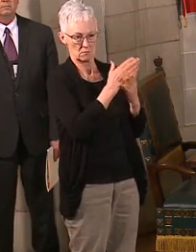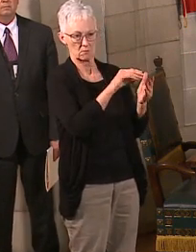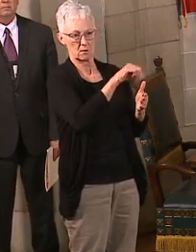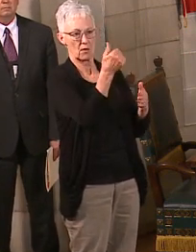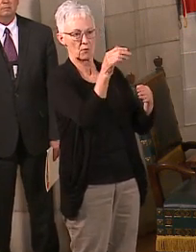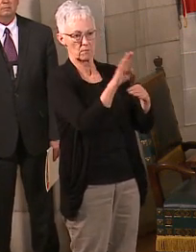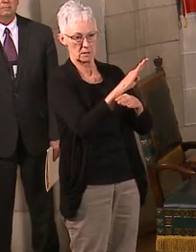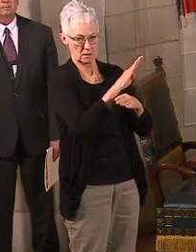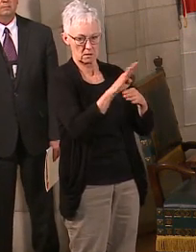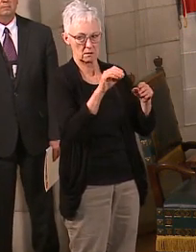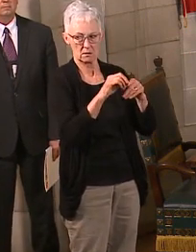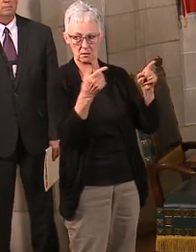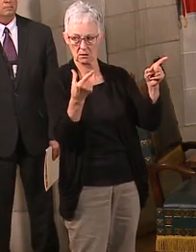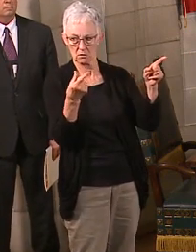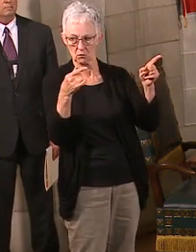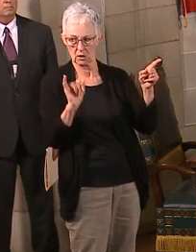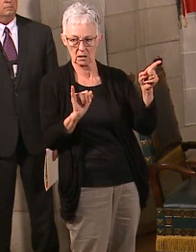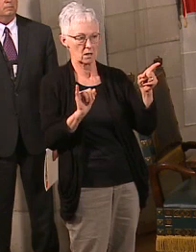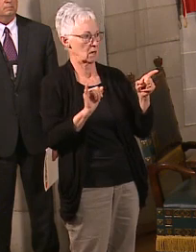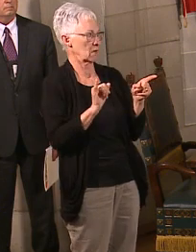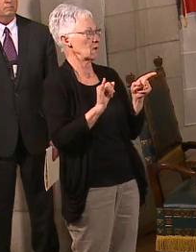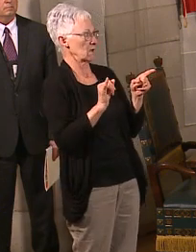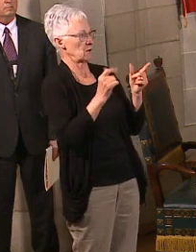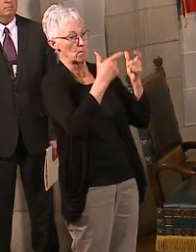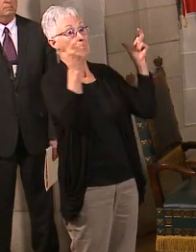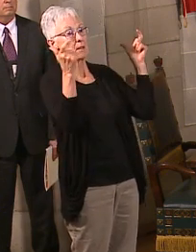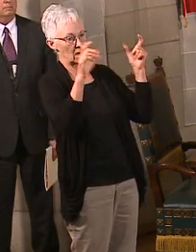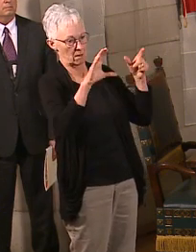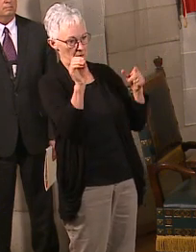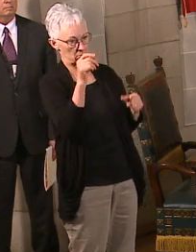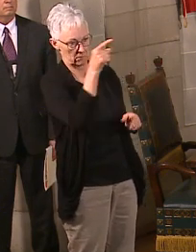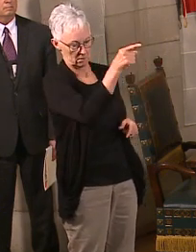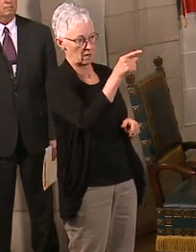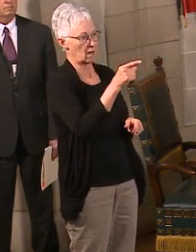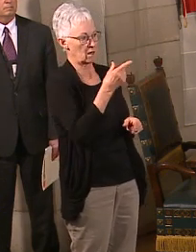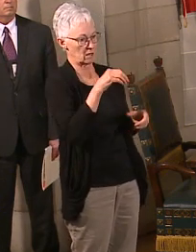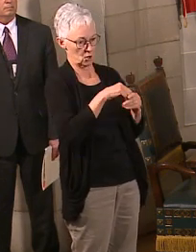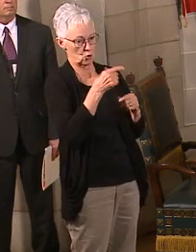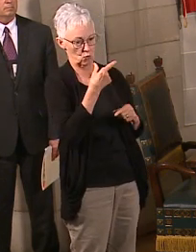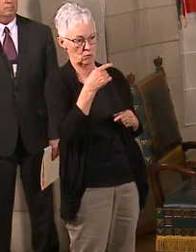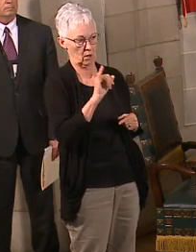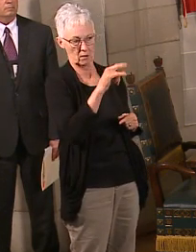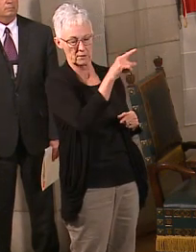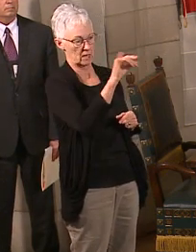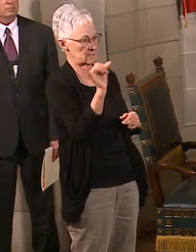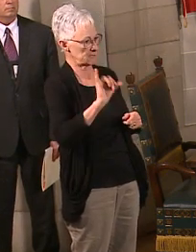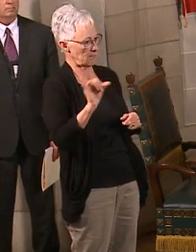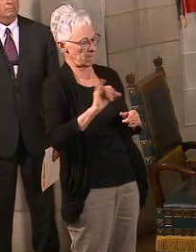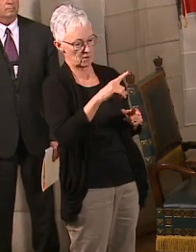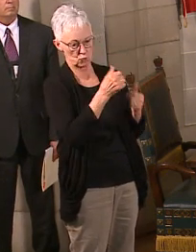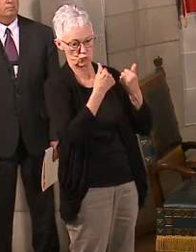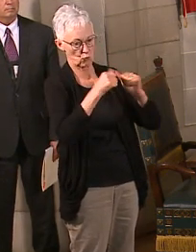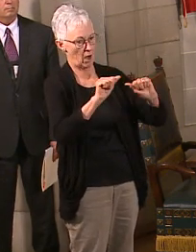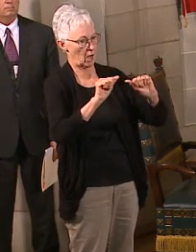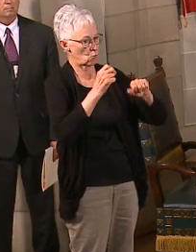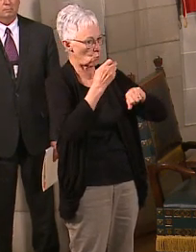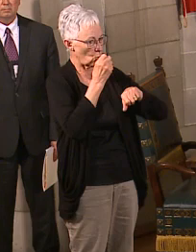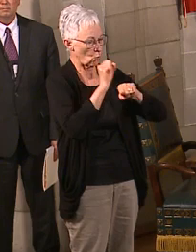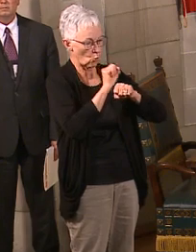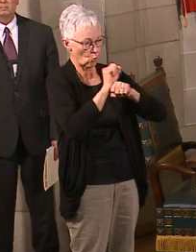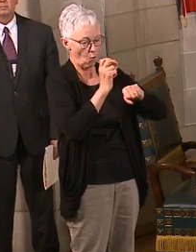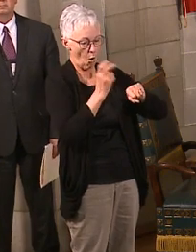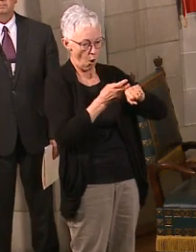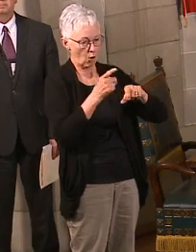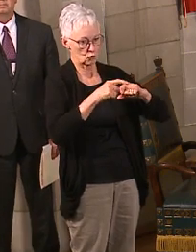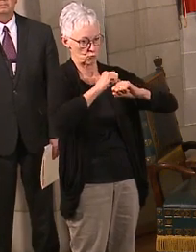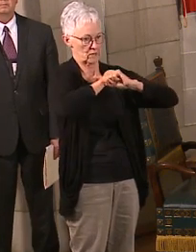all, at least the number of the large employers, and they are also taking similar sorts of steps to be able to protect the health and safety of their folks,